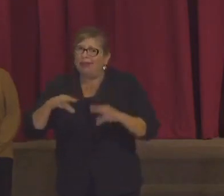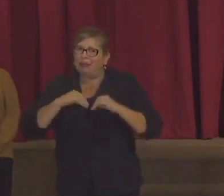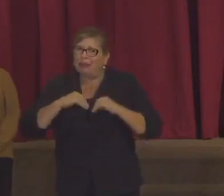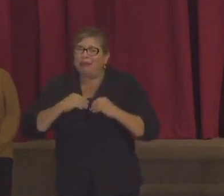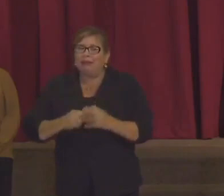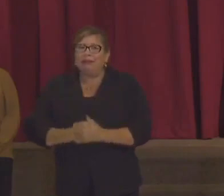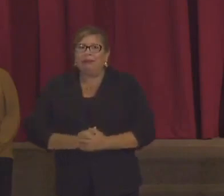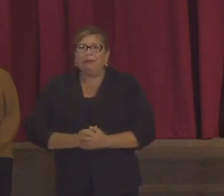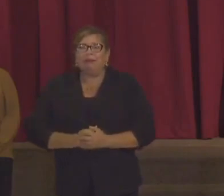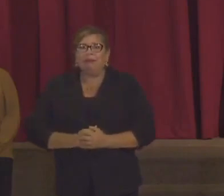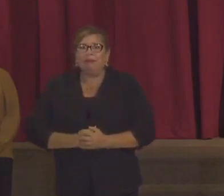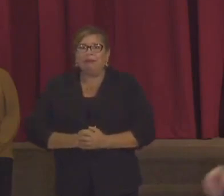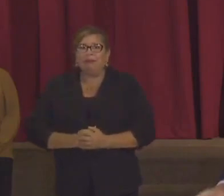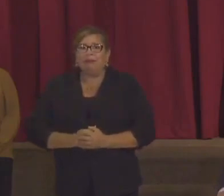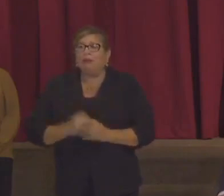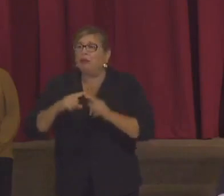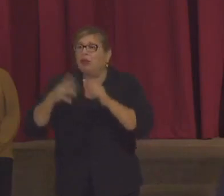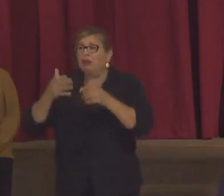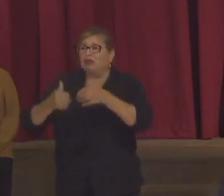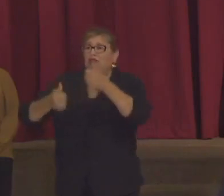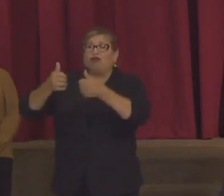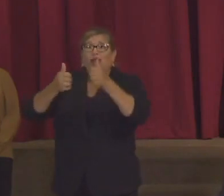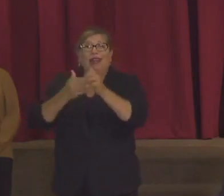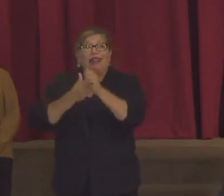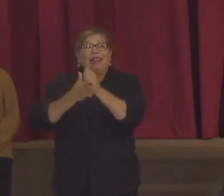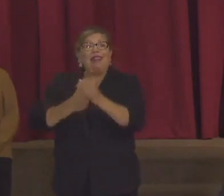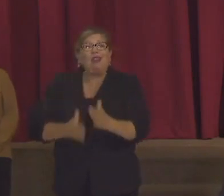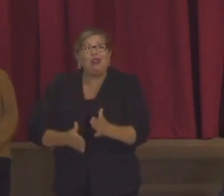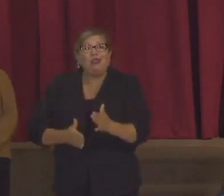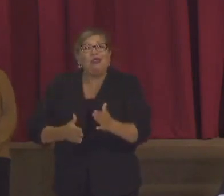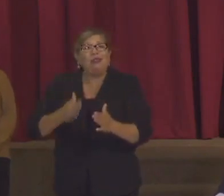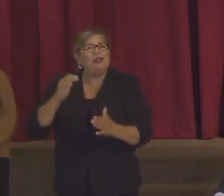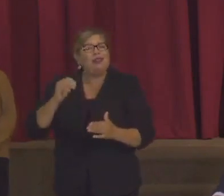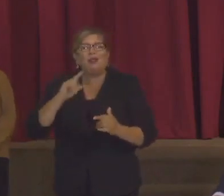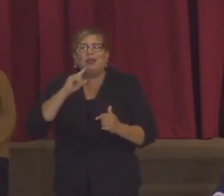But leaders can be found everywhere.